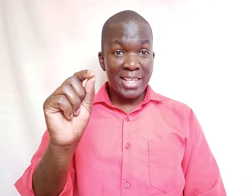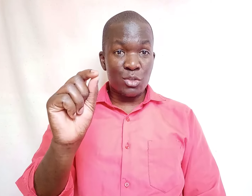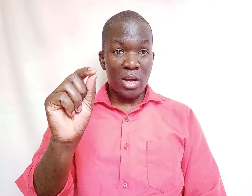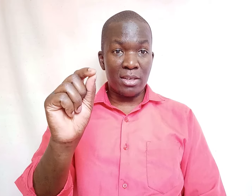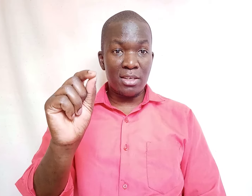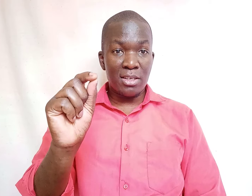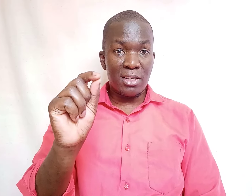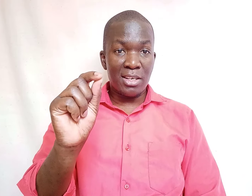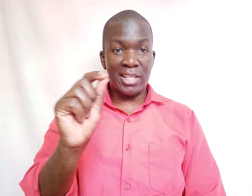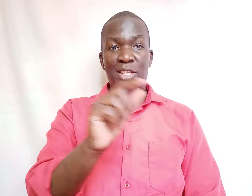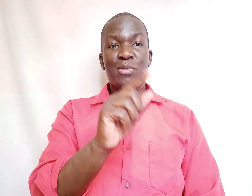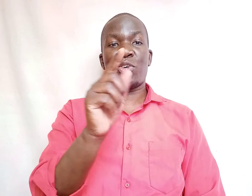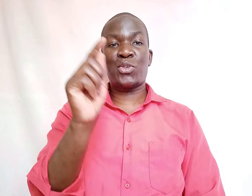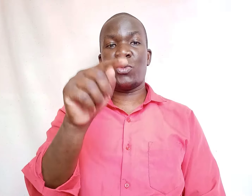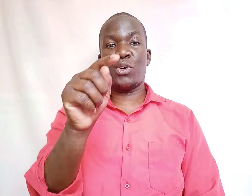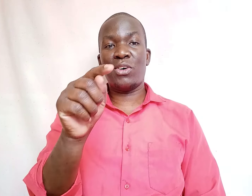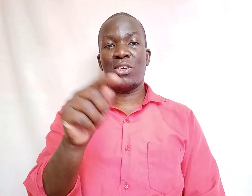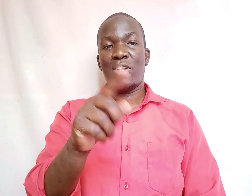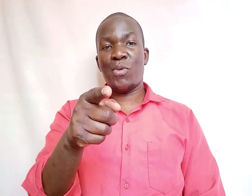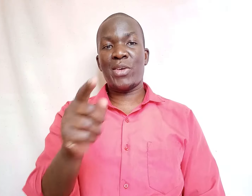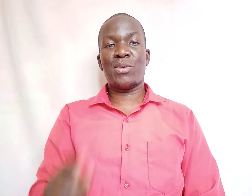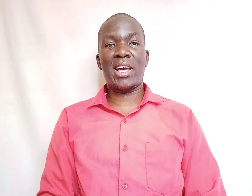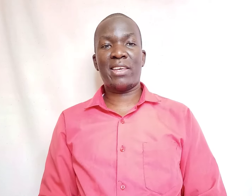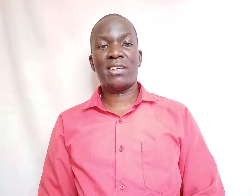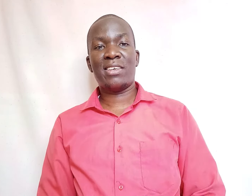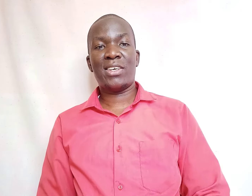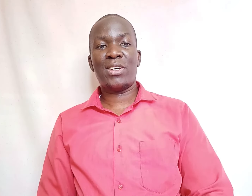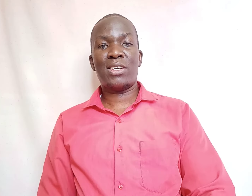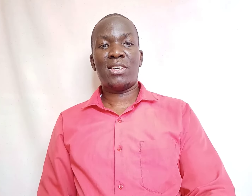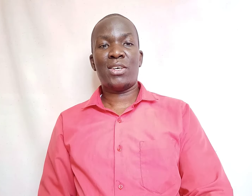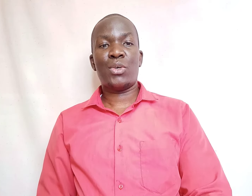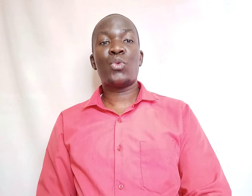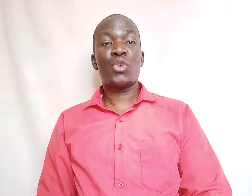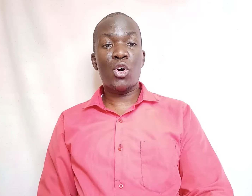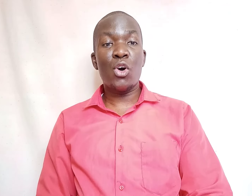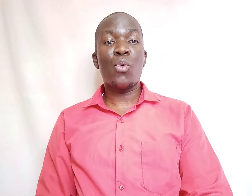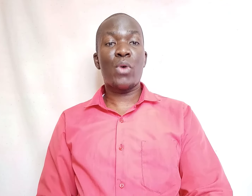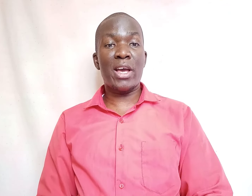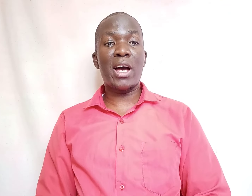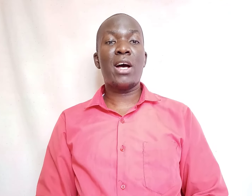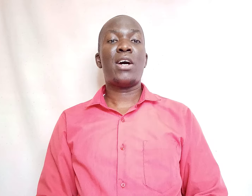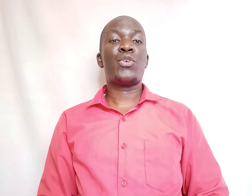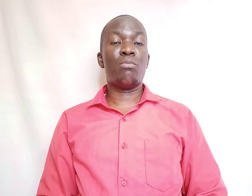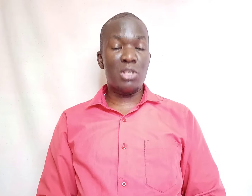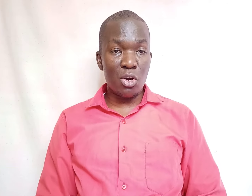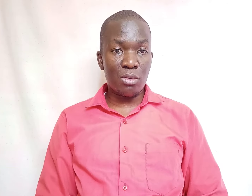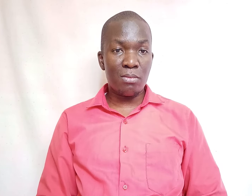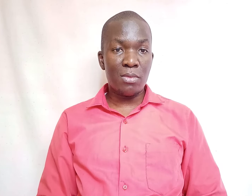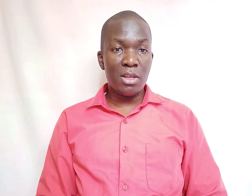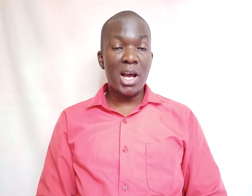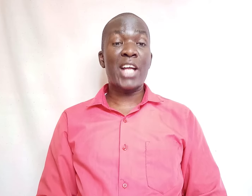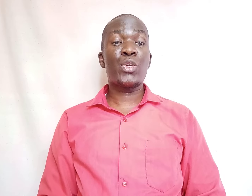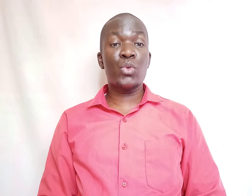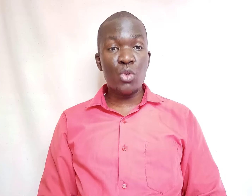this one, and then of course you know where you lie. You know where you belong, and you